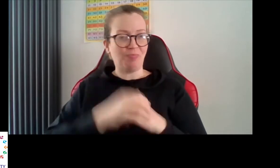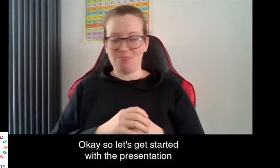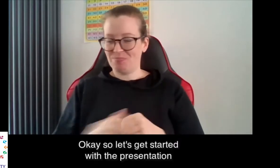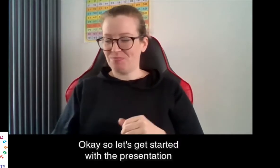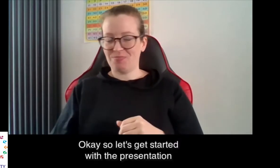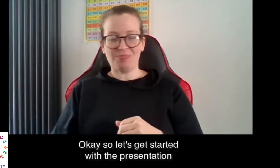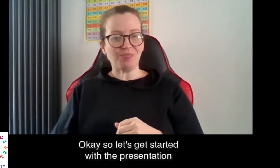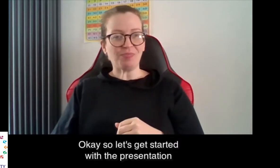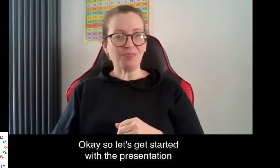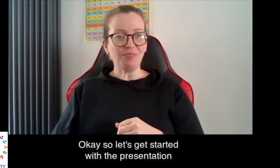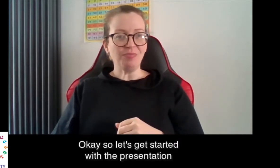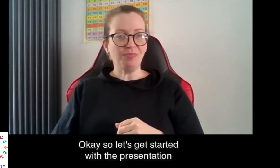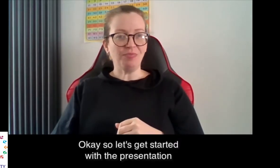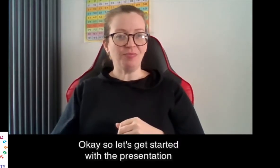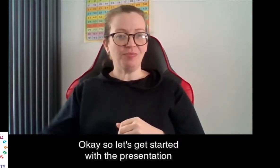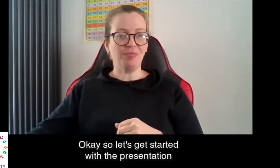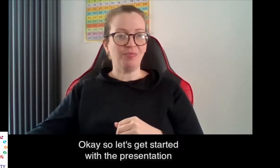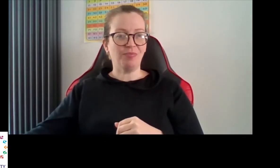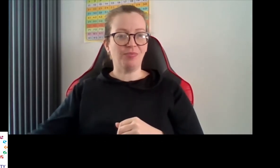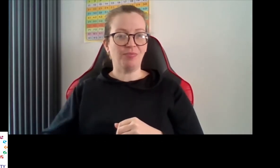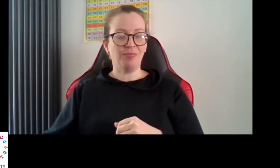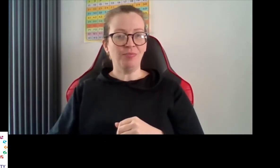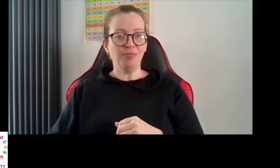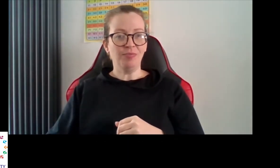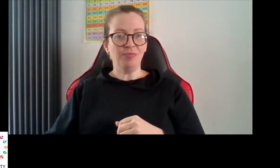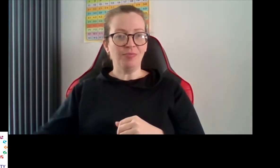Okay, so let's get started with the presentation.